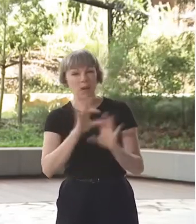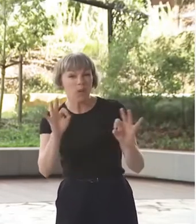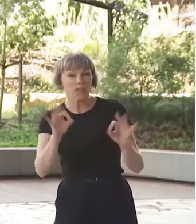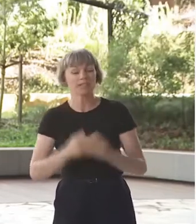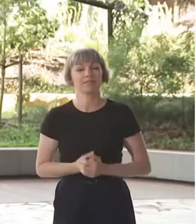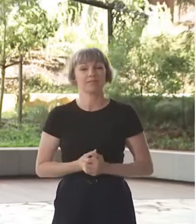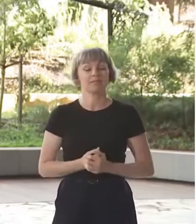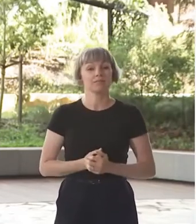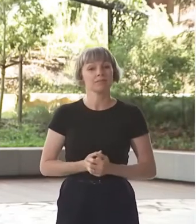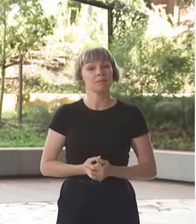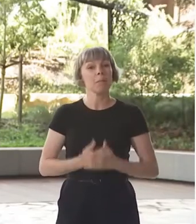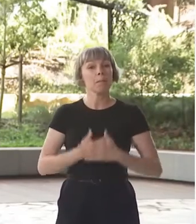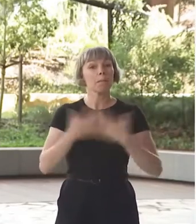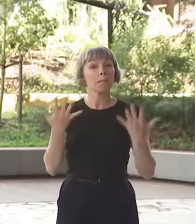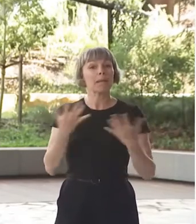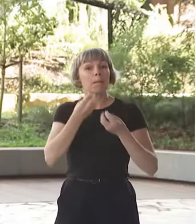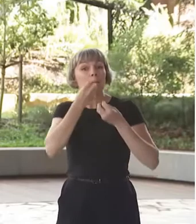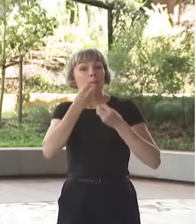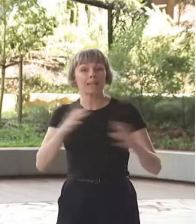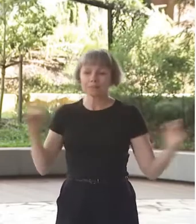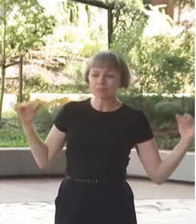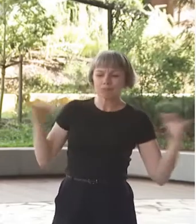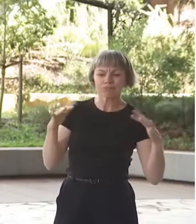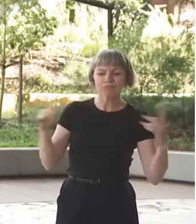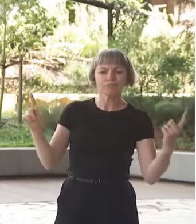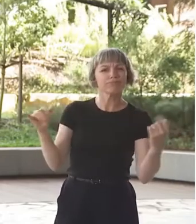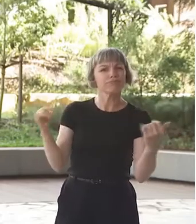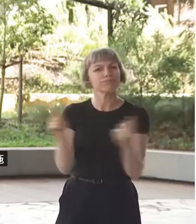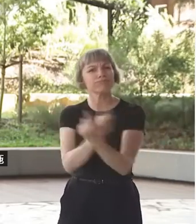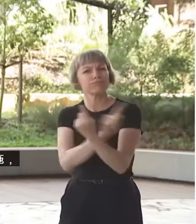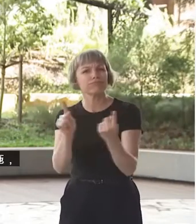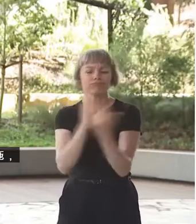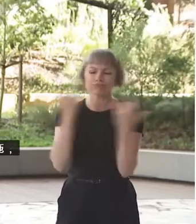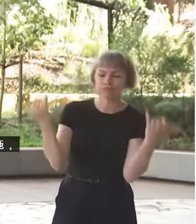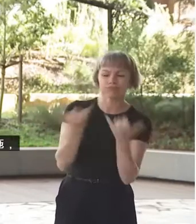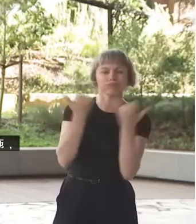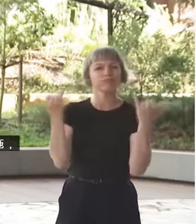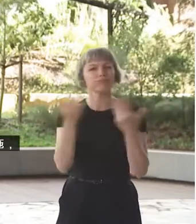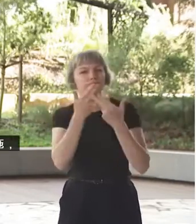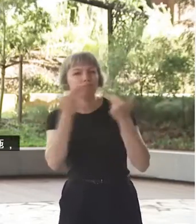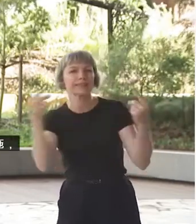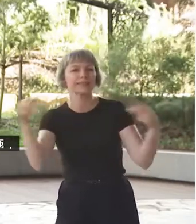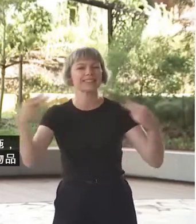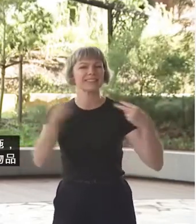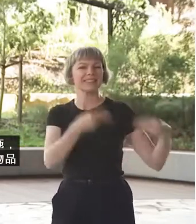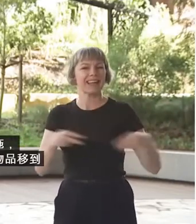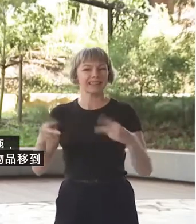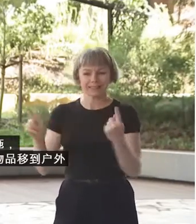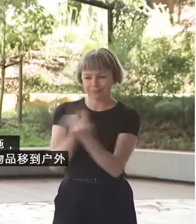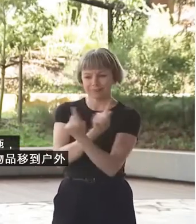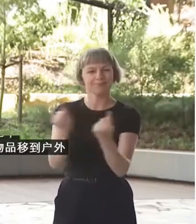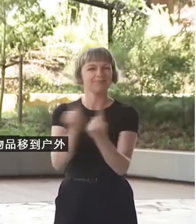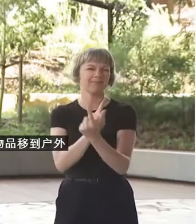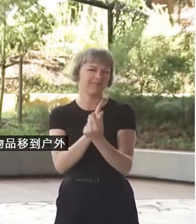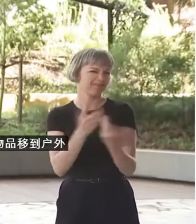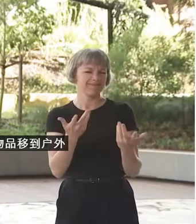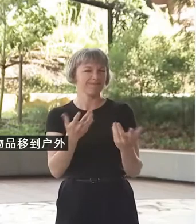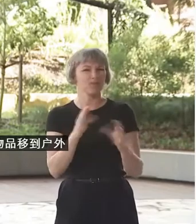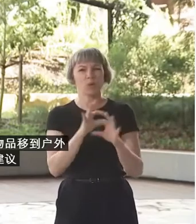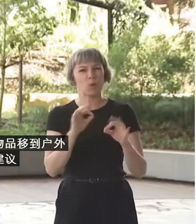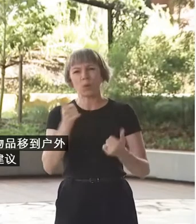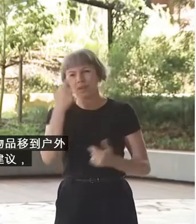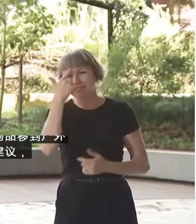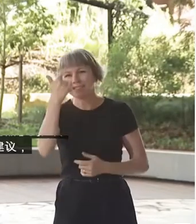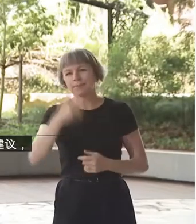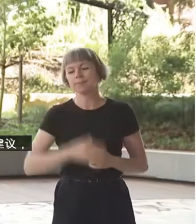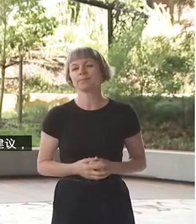and in other settings, and to take those precautions. Move things outdoors if you can. So in terms of the general public